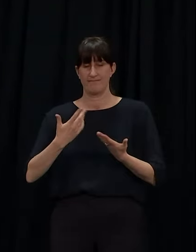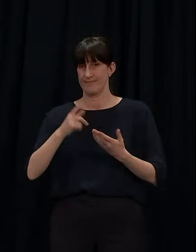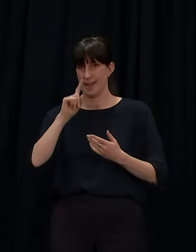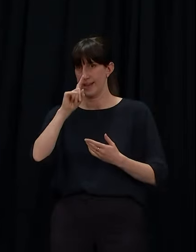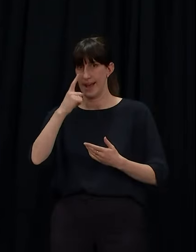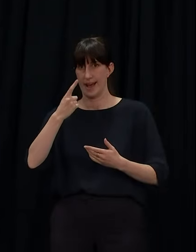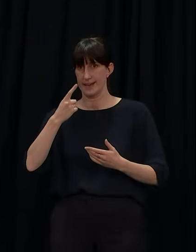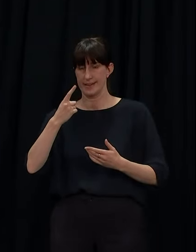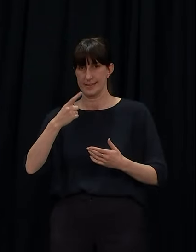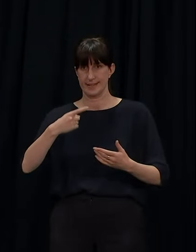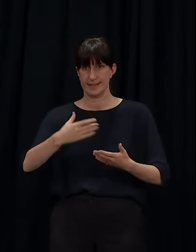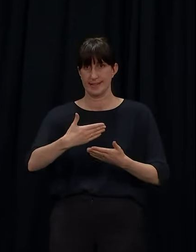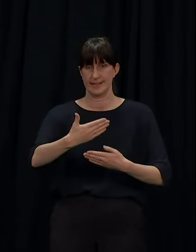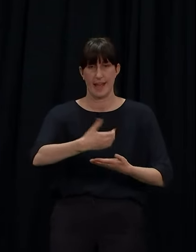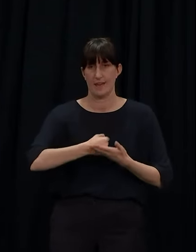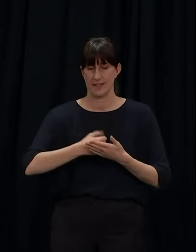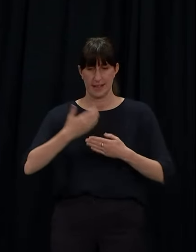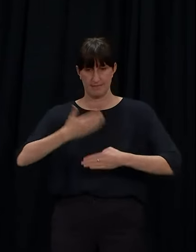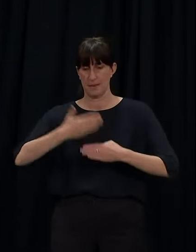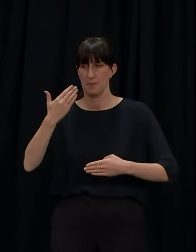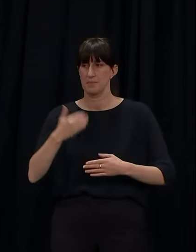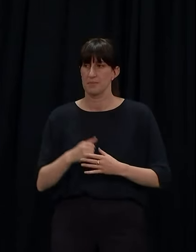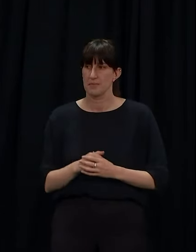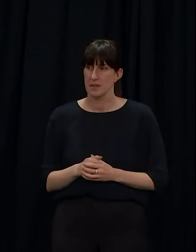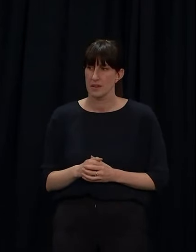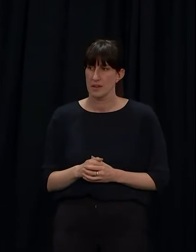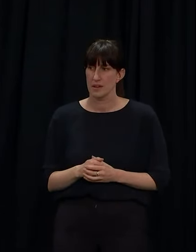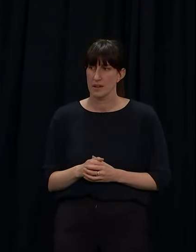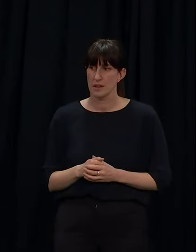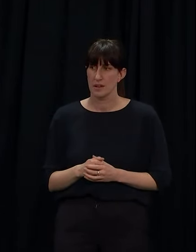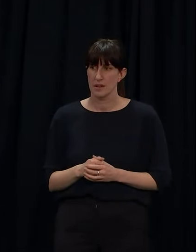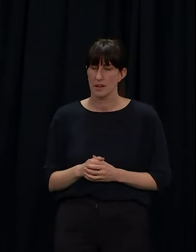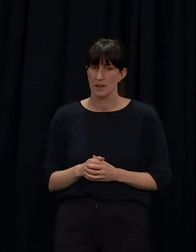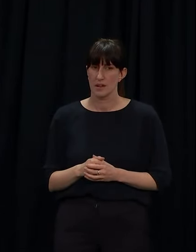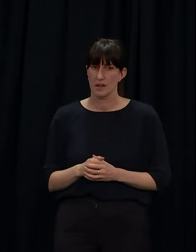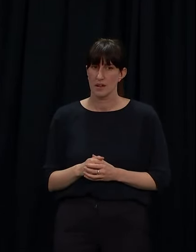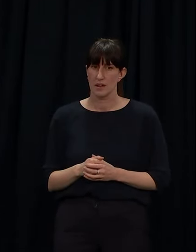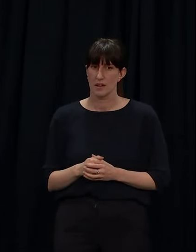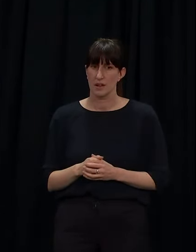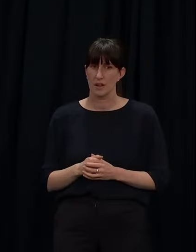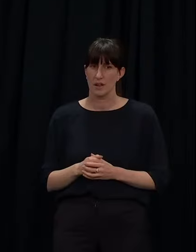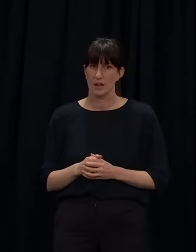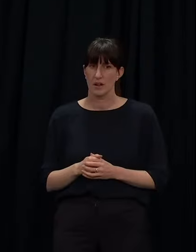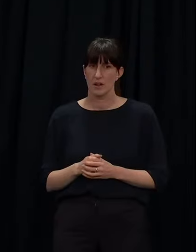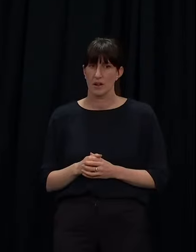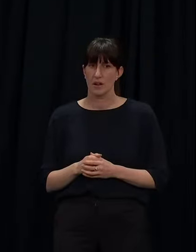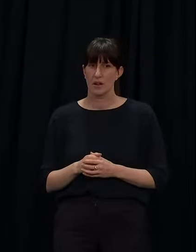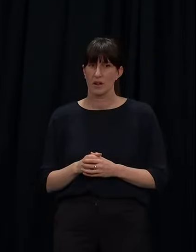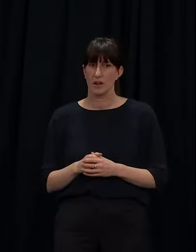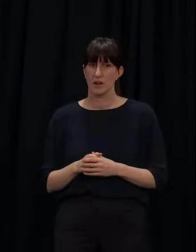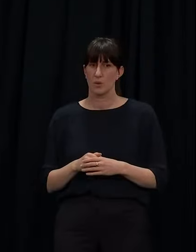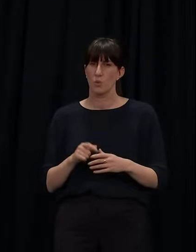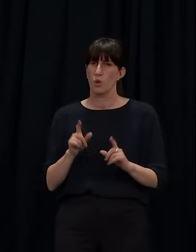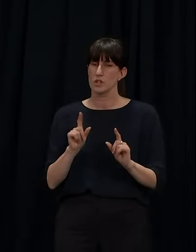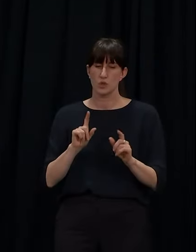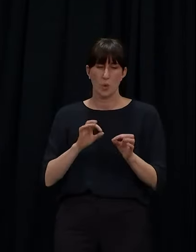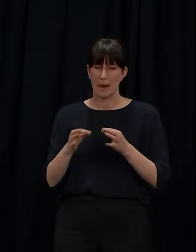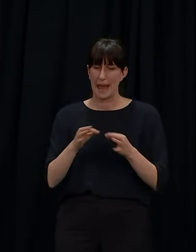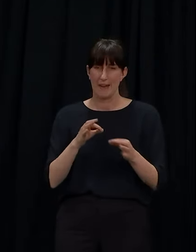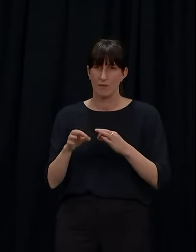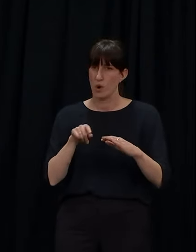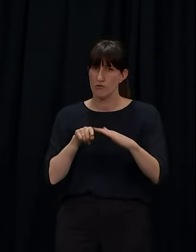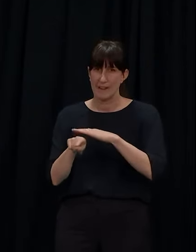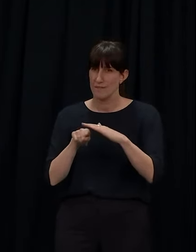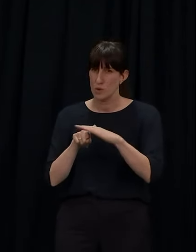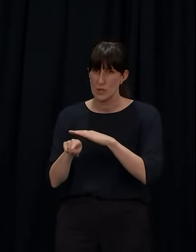this the sort of generationally significant moment that would cause New Zealand to sort of lift its eyes a little bit and take more people? And this